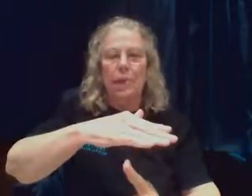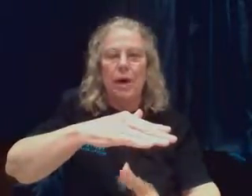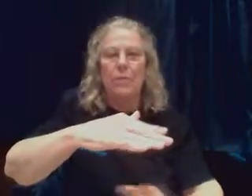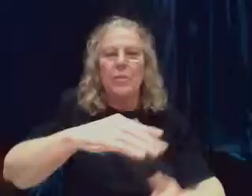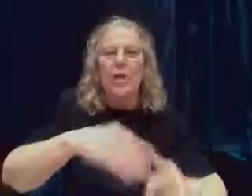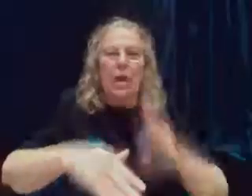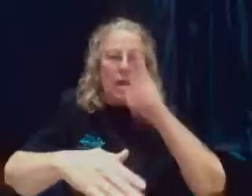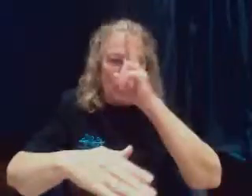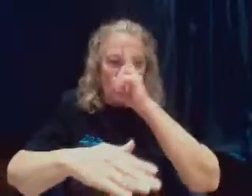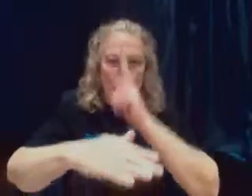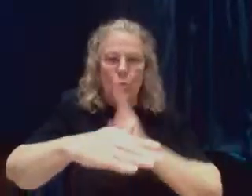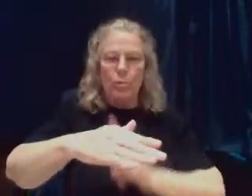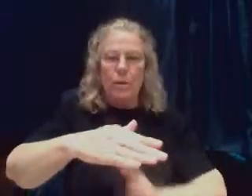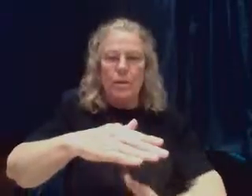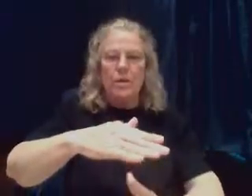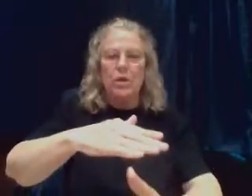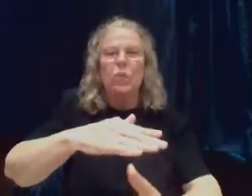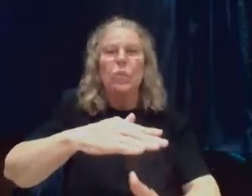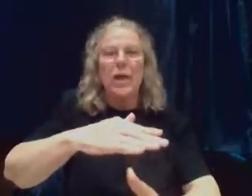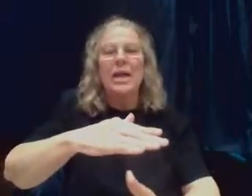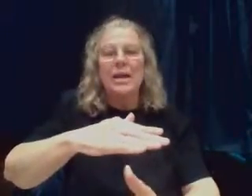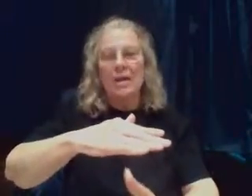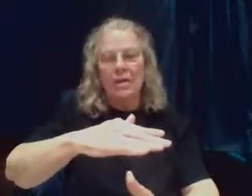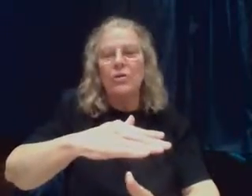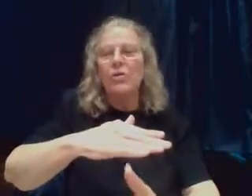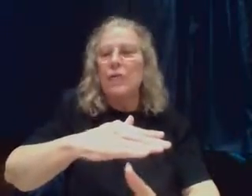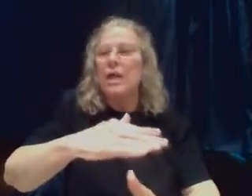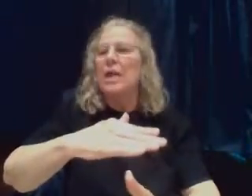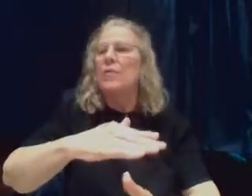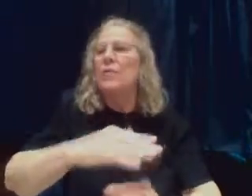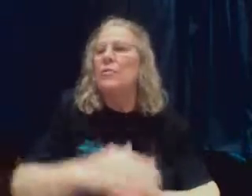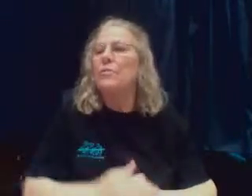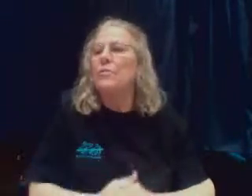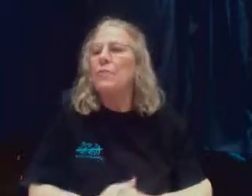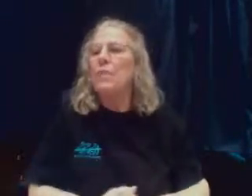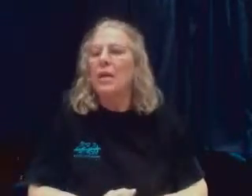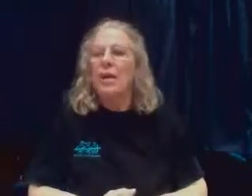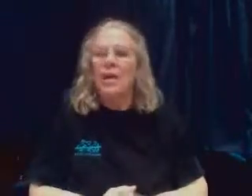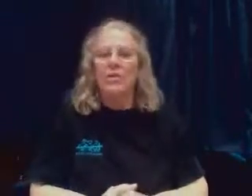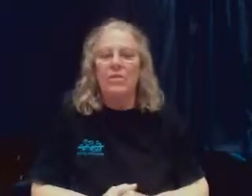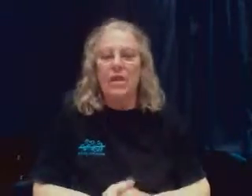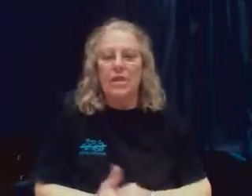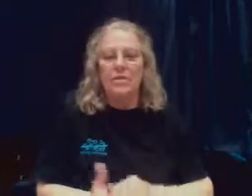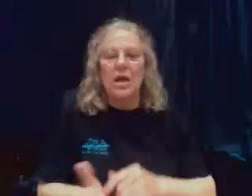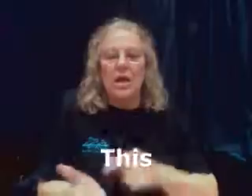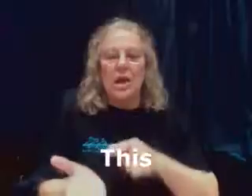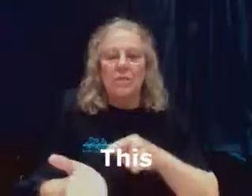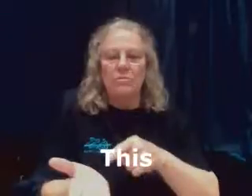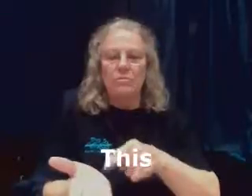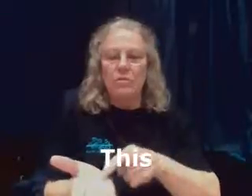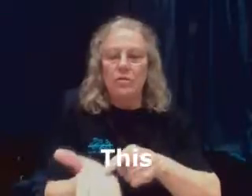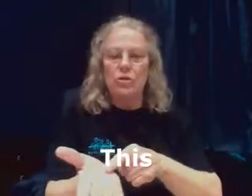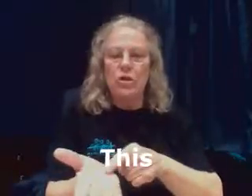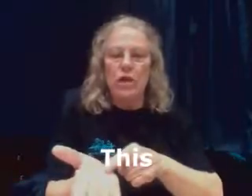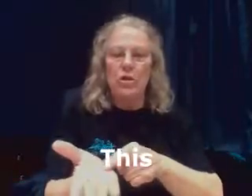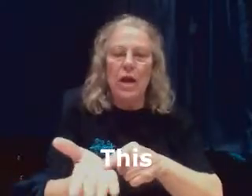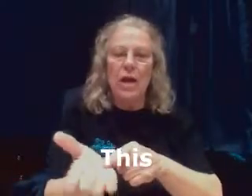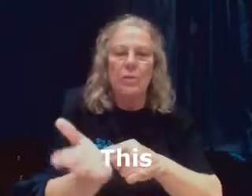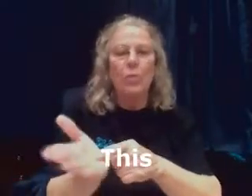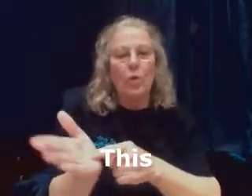palm. Humility, you're bringing it underneath this, and you just take your hand